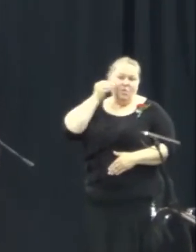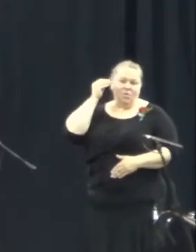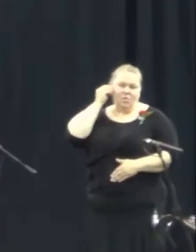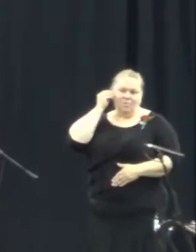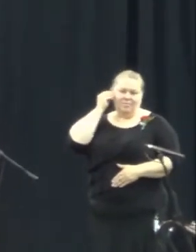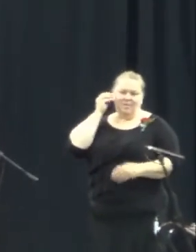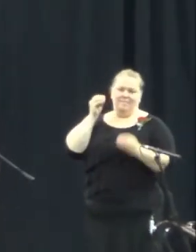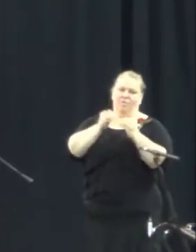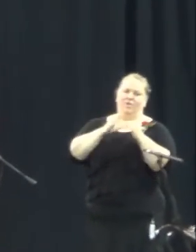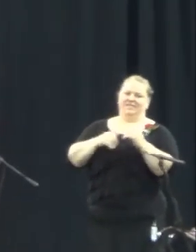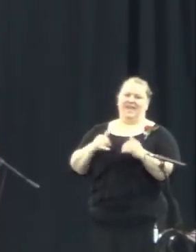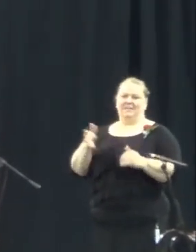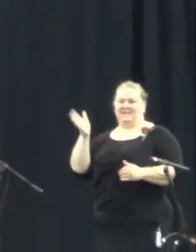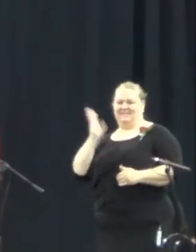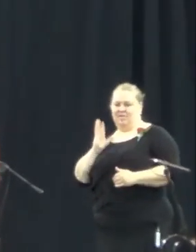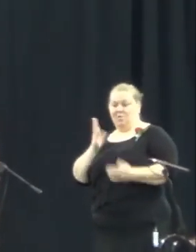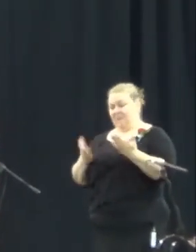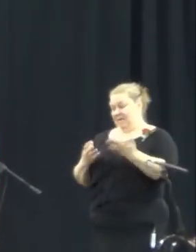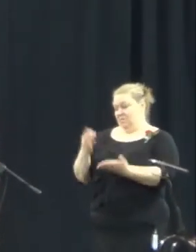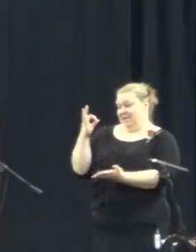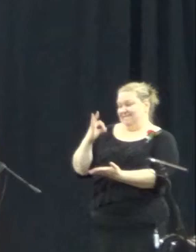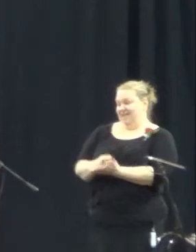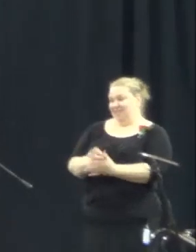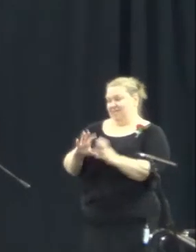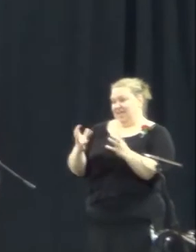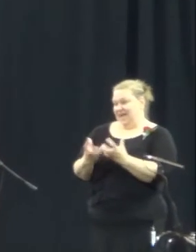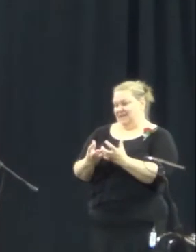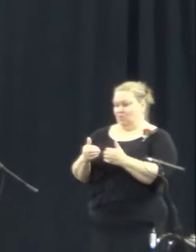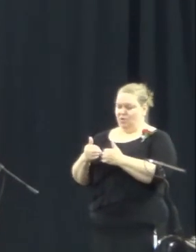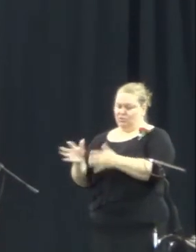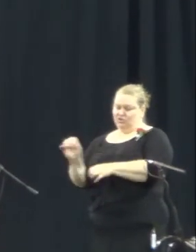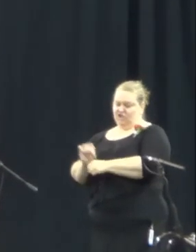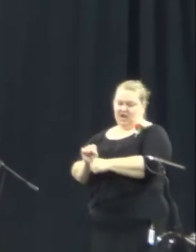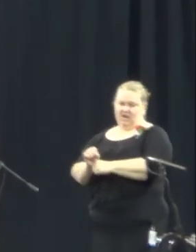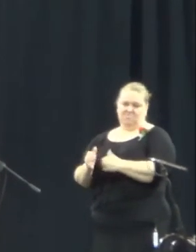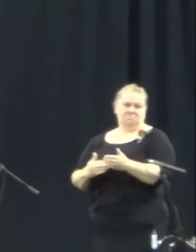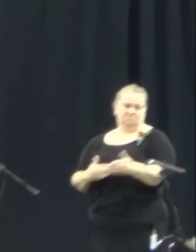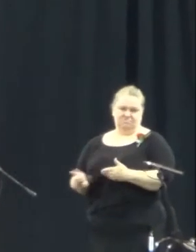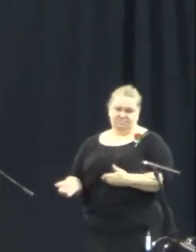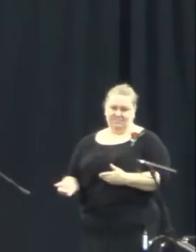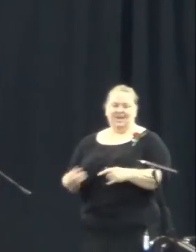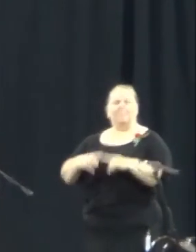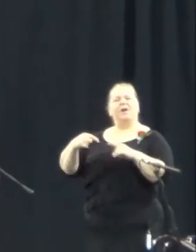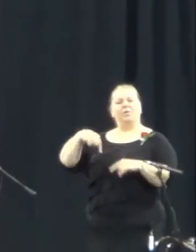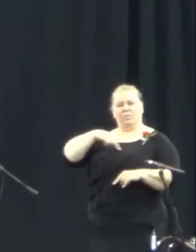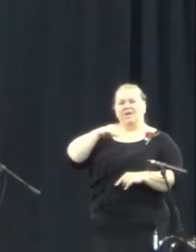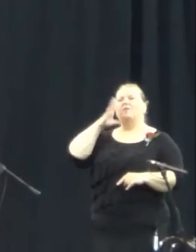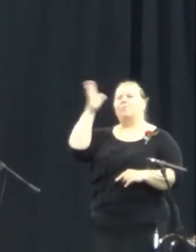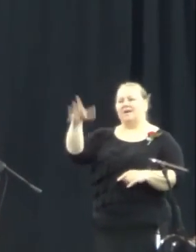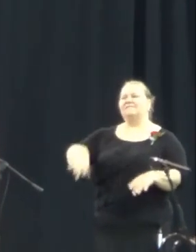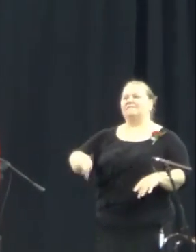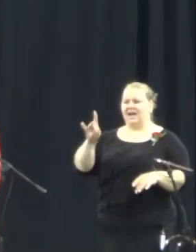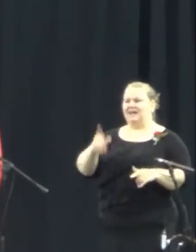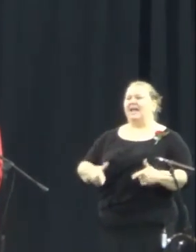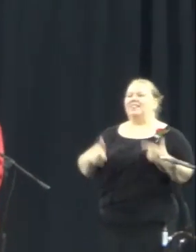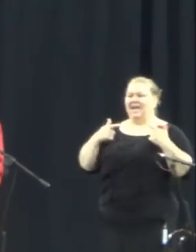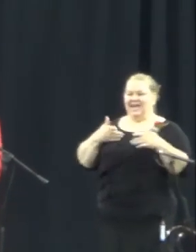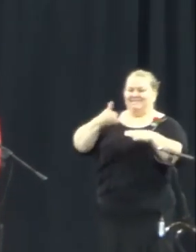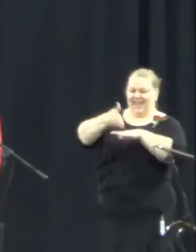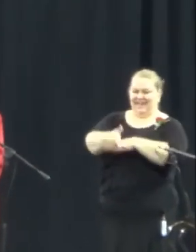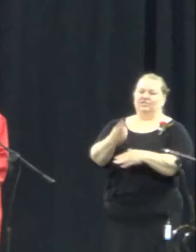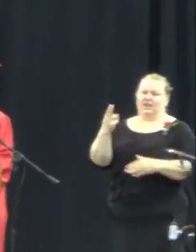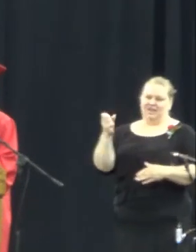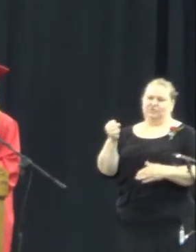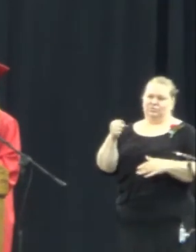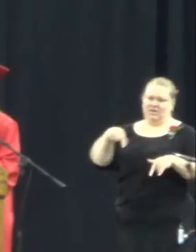others. We may fail a class or lose a job, but we will find a life after high school routine